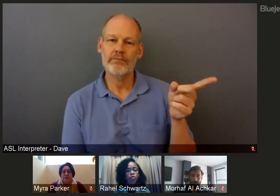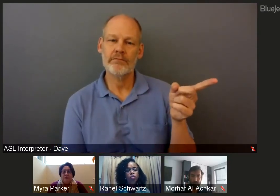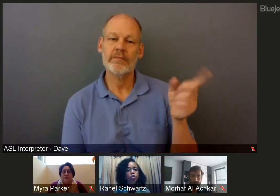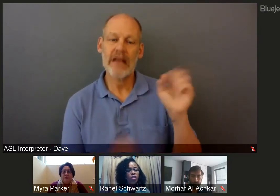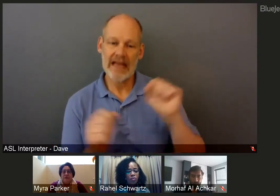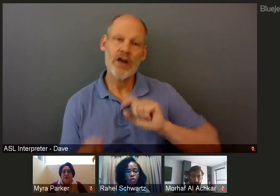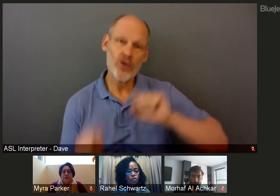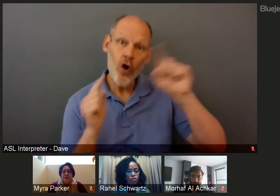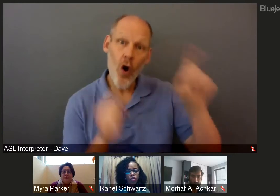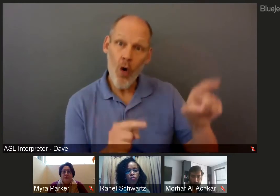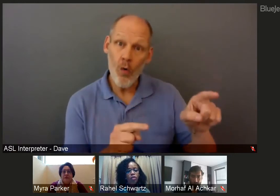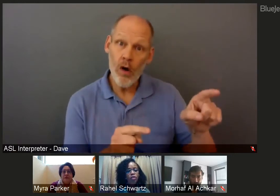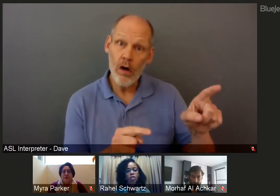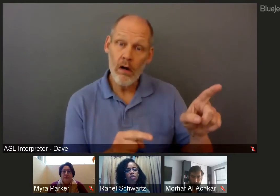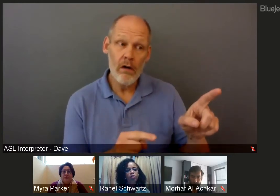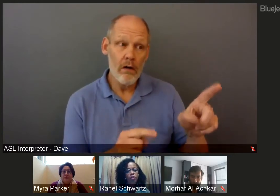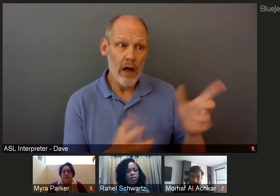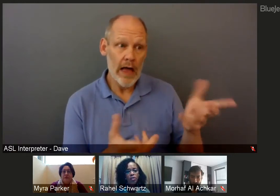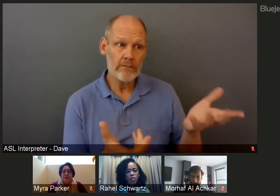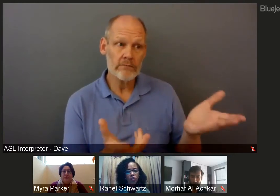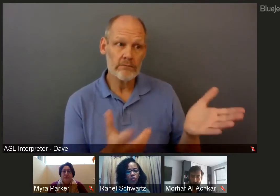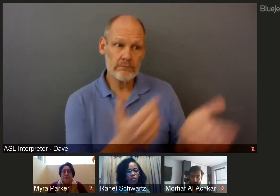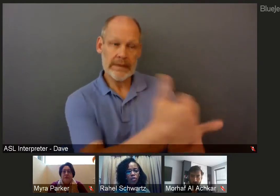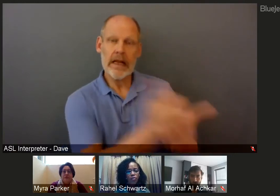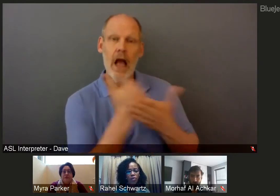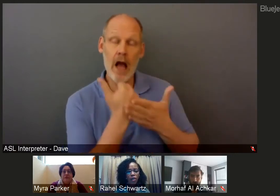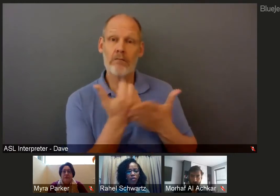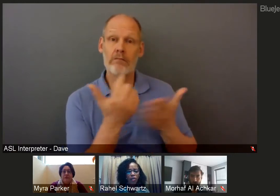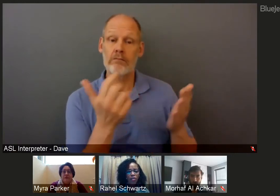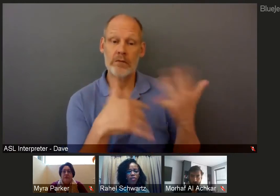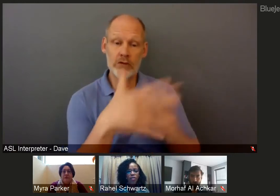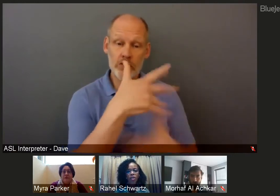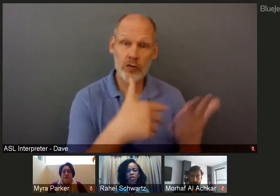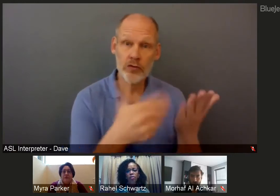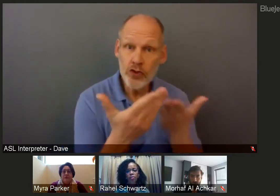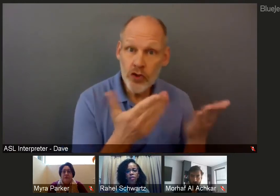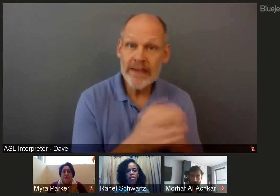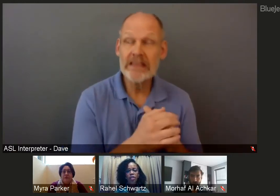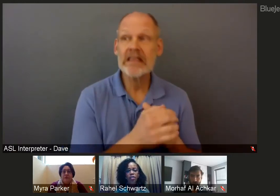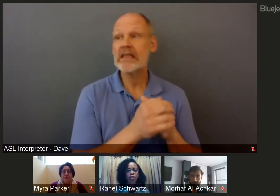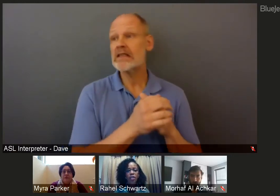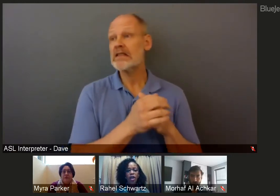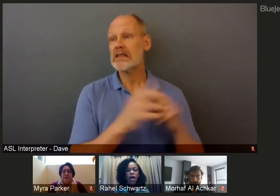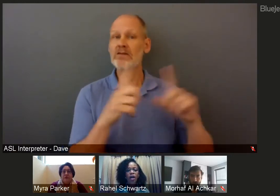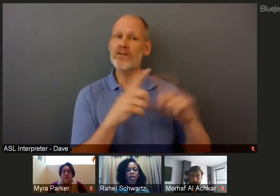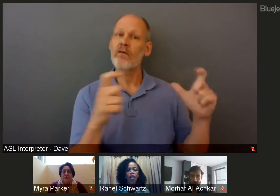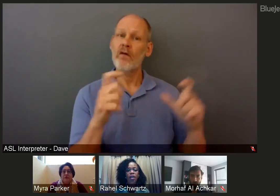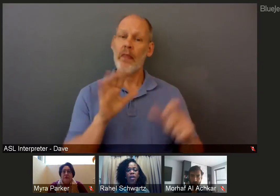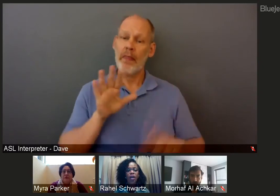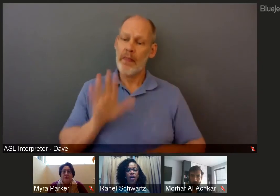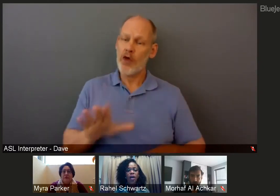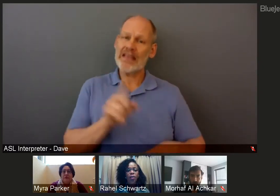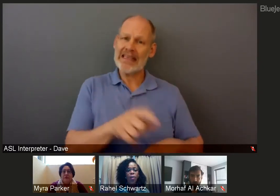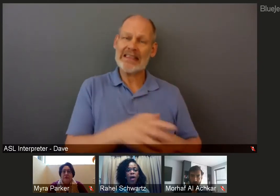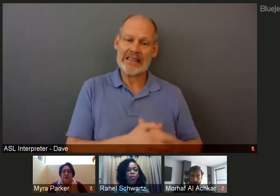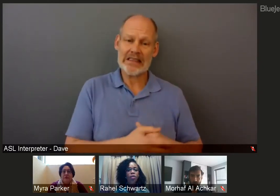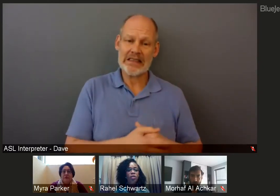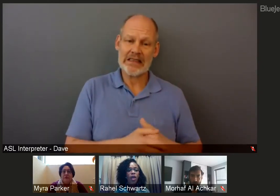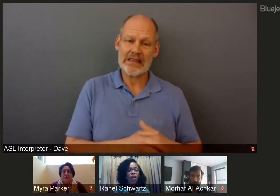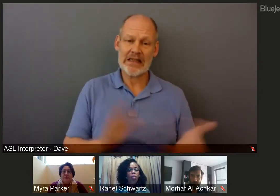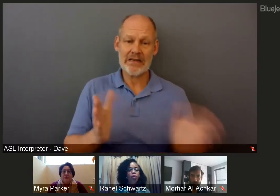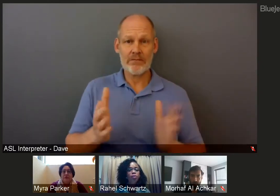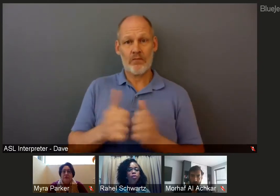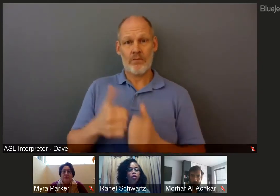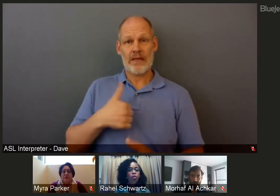provide, to receive social services in different, in different areas, in different needs. And I